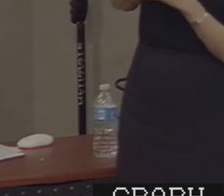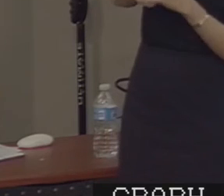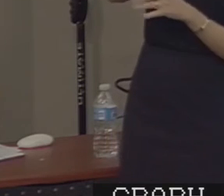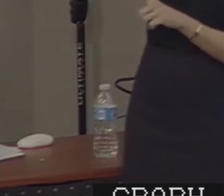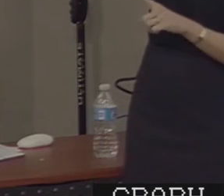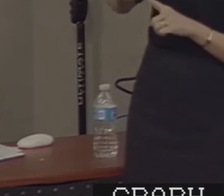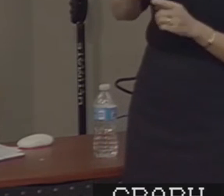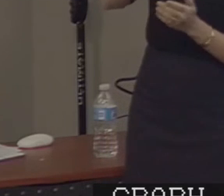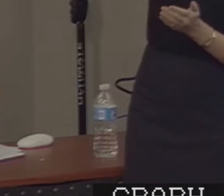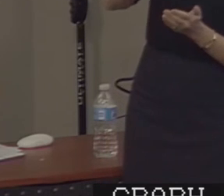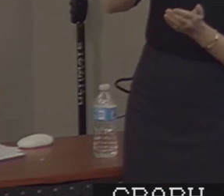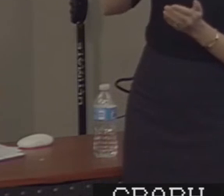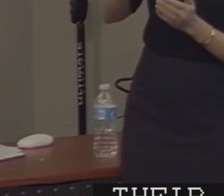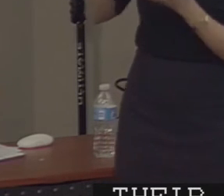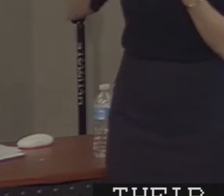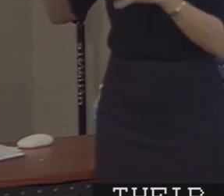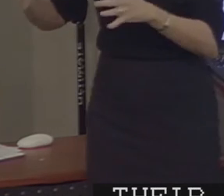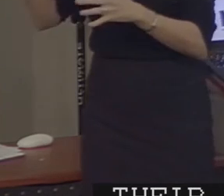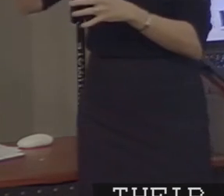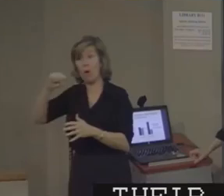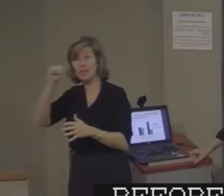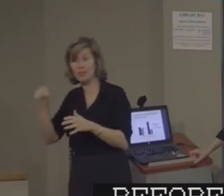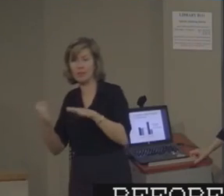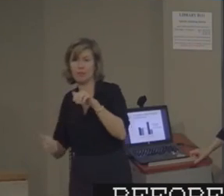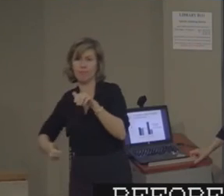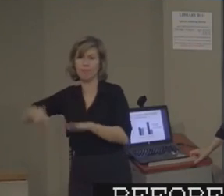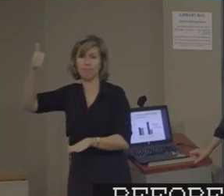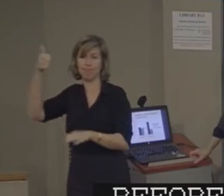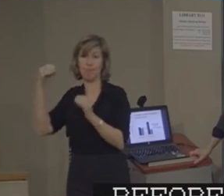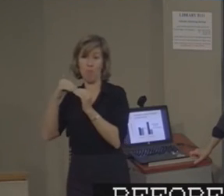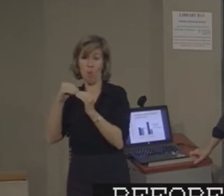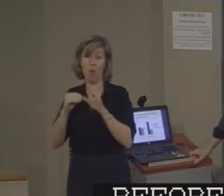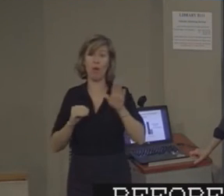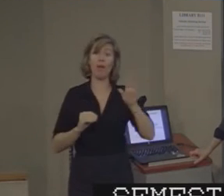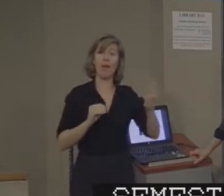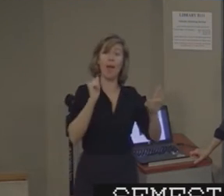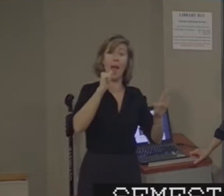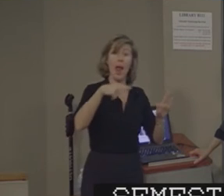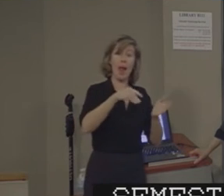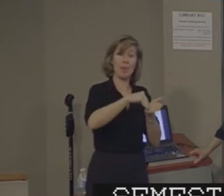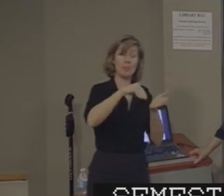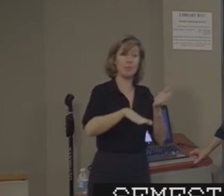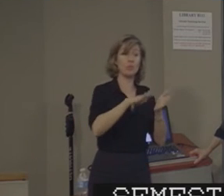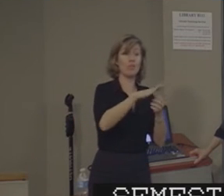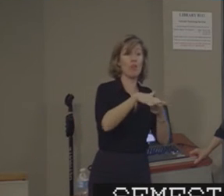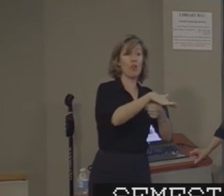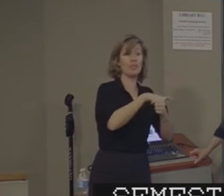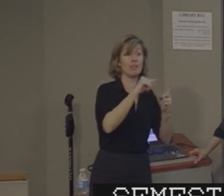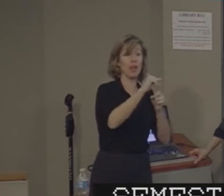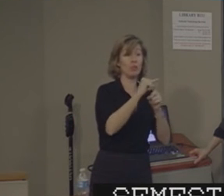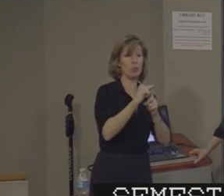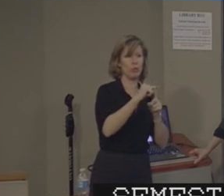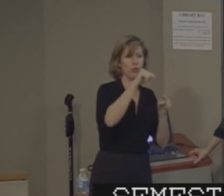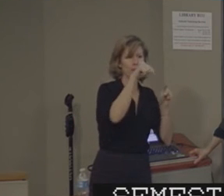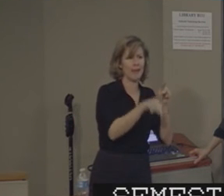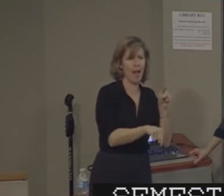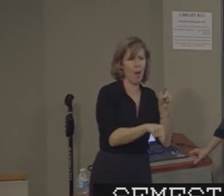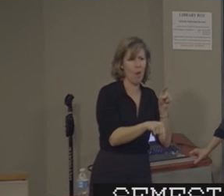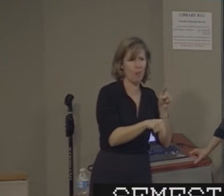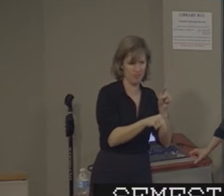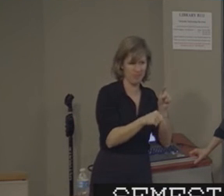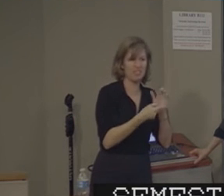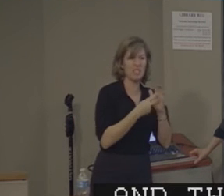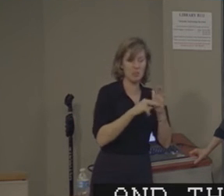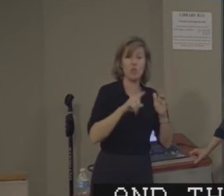semester, and the AP students' words actually go a bit down. And so at the end, there's really a massive different number